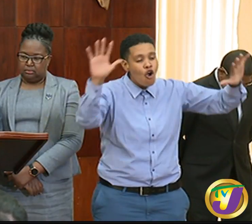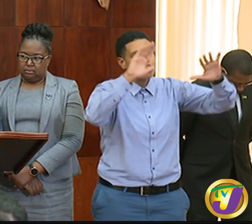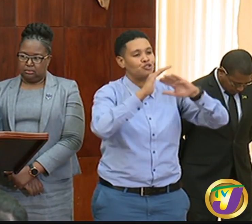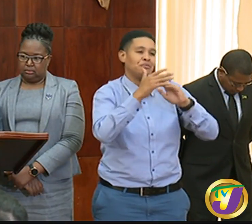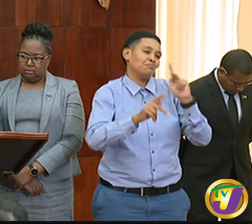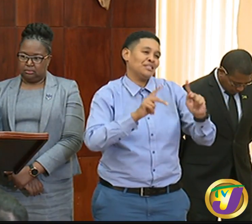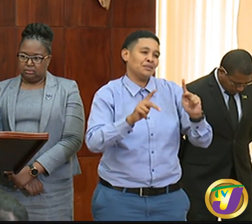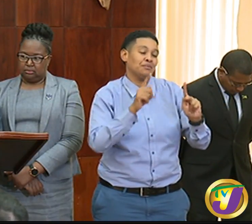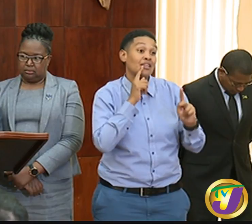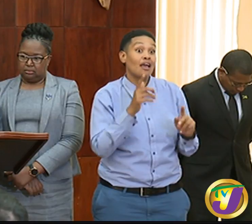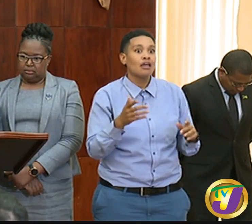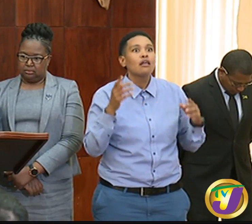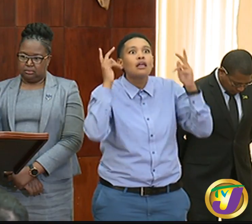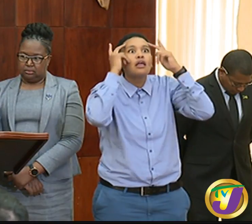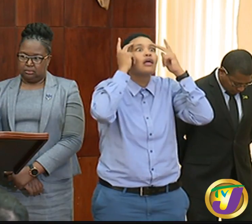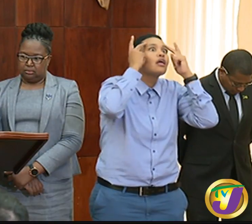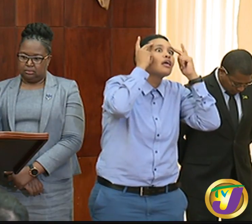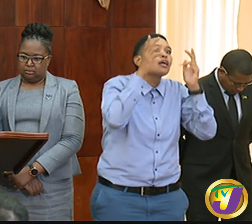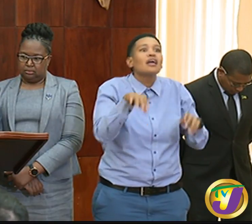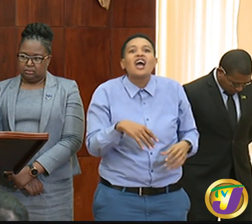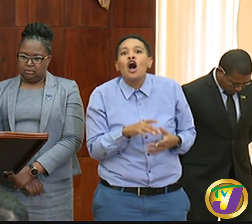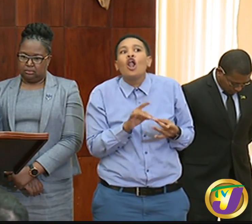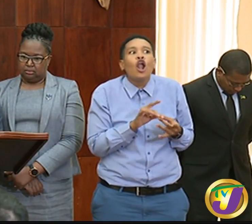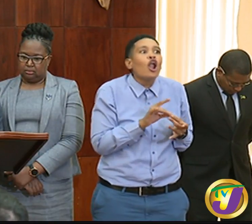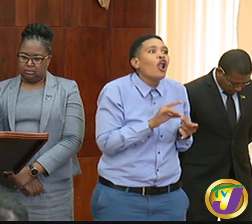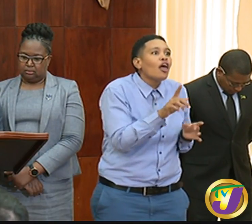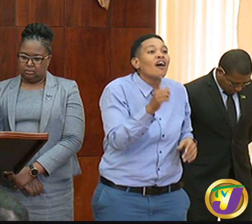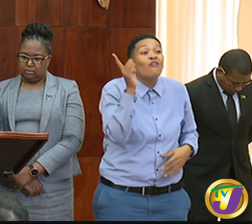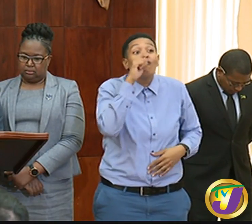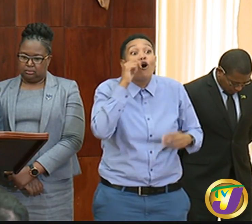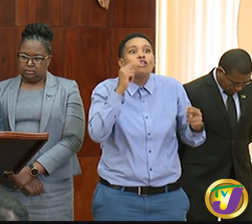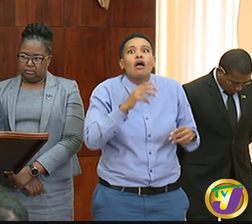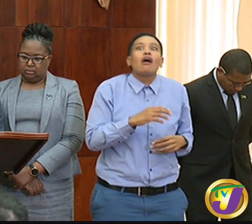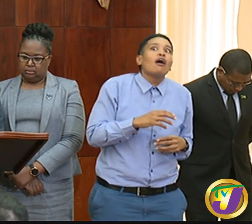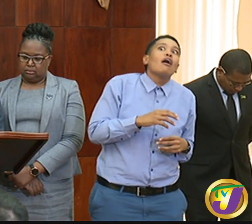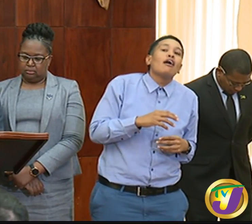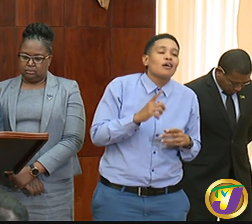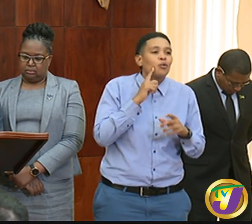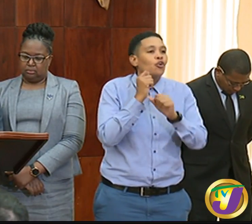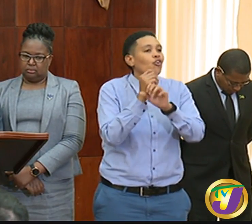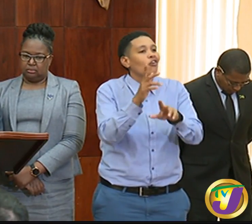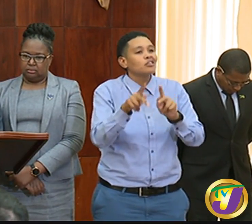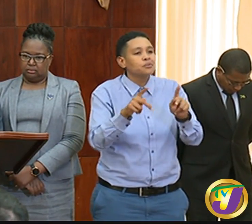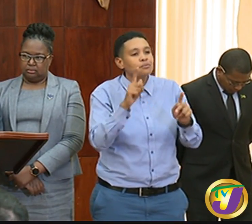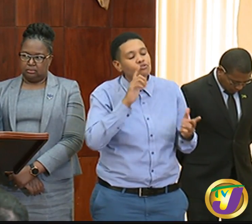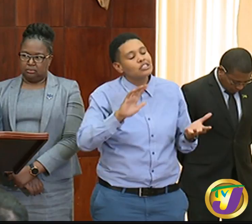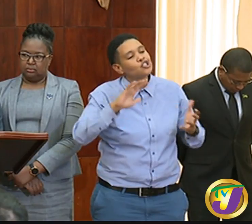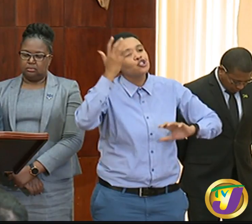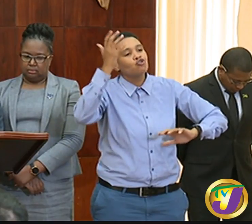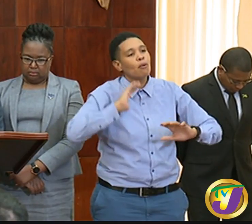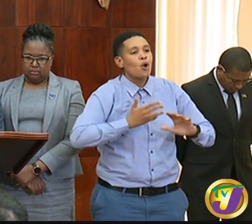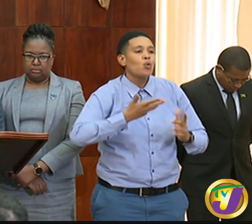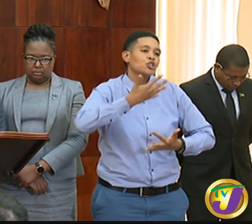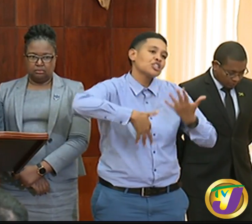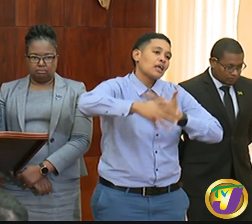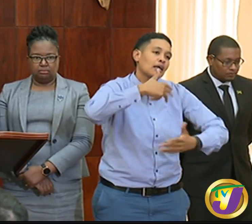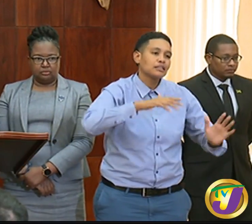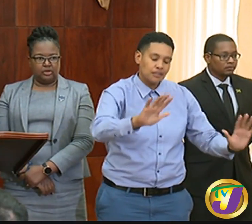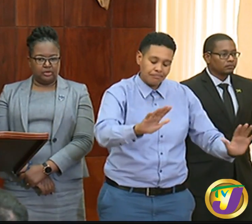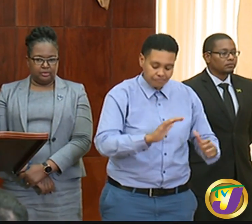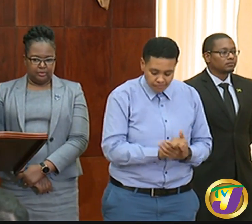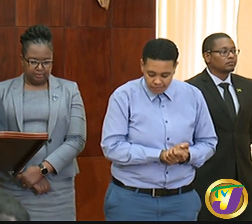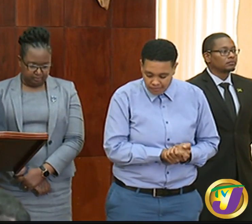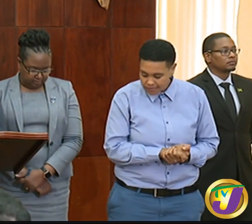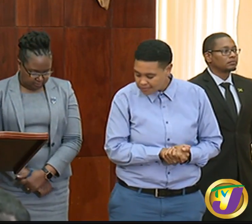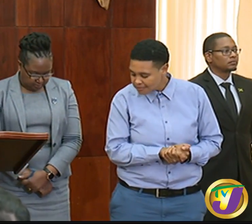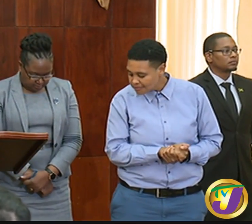and fear-mongering and mass hysteria and fake news will only serve to be disruptive to our society. Thank you,